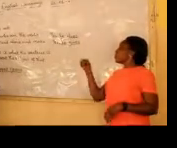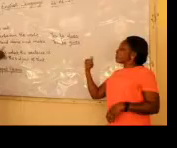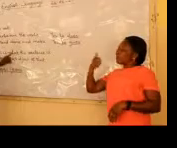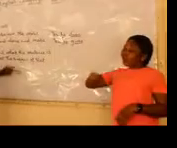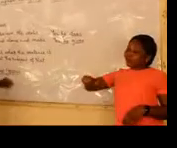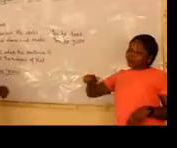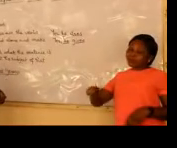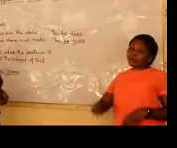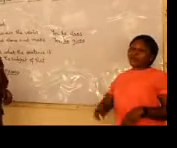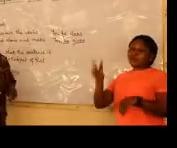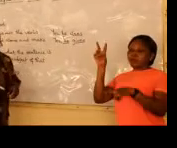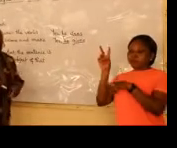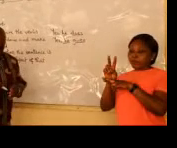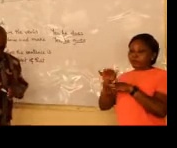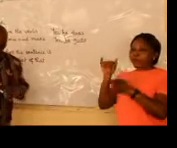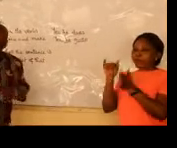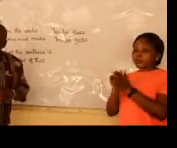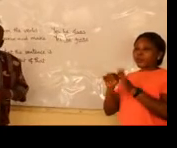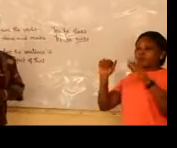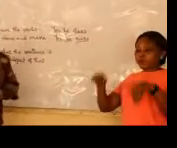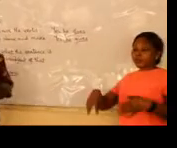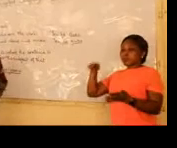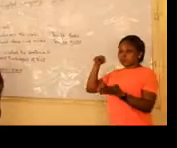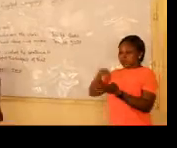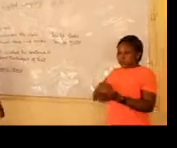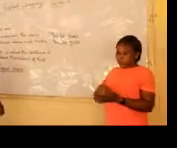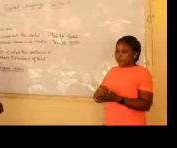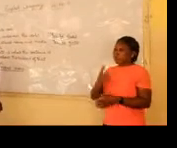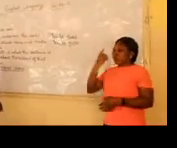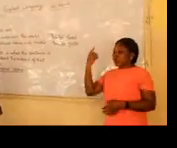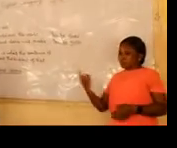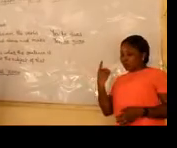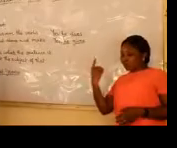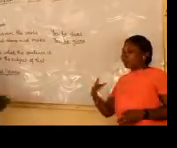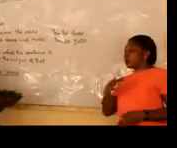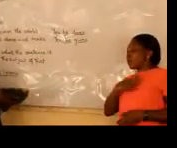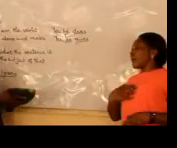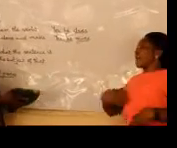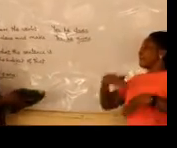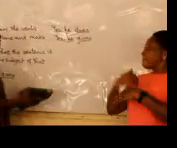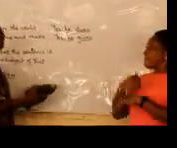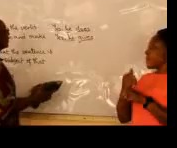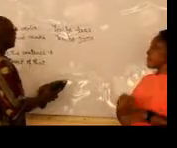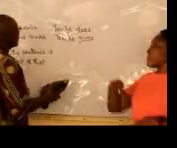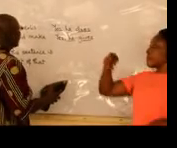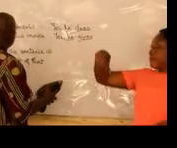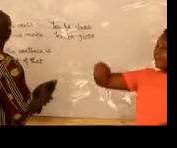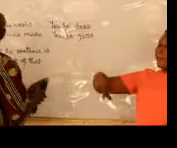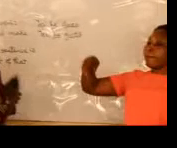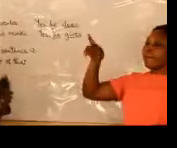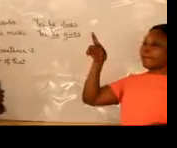verb that can stand alone and make predicate is